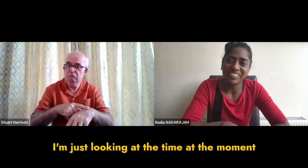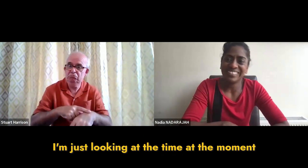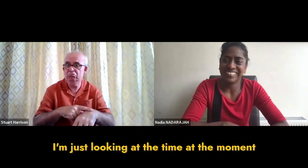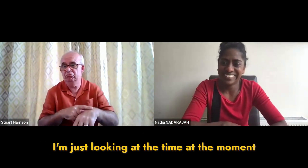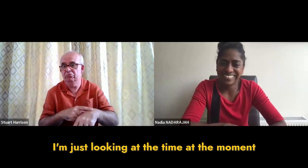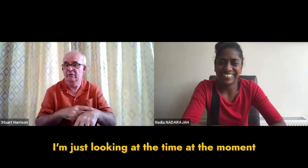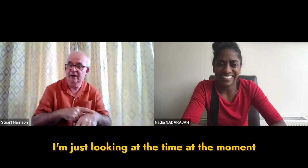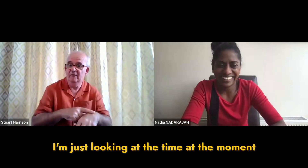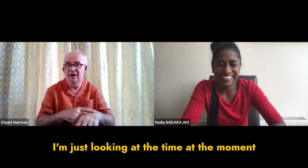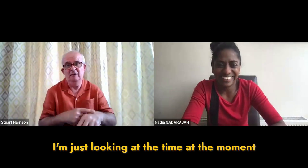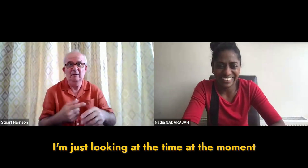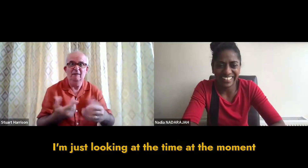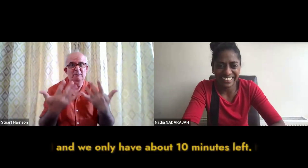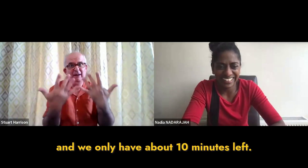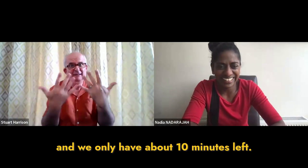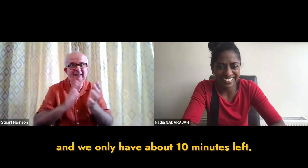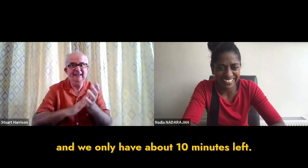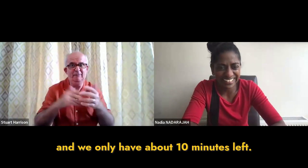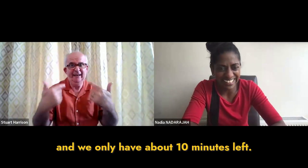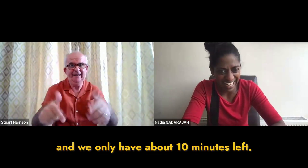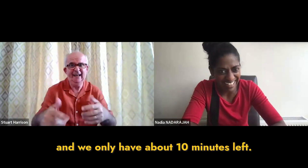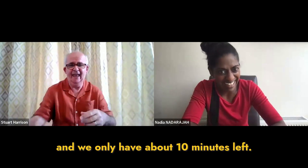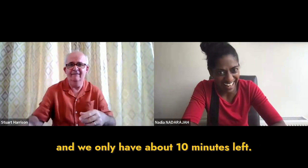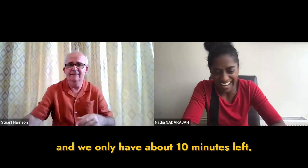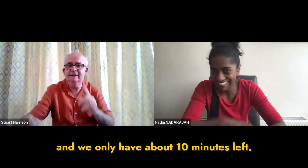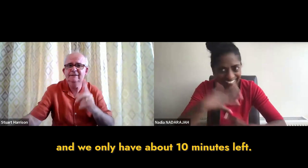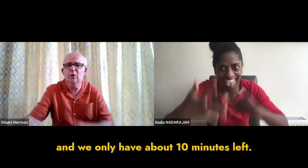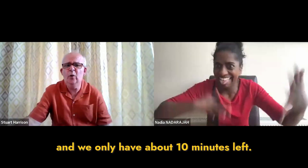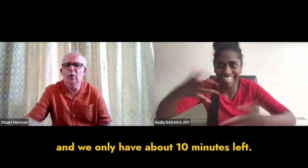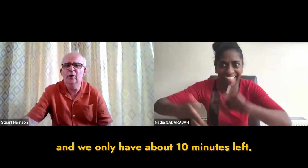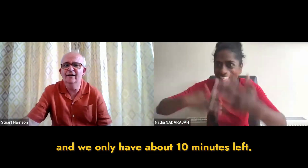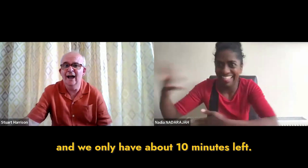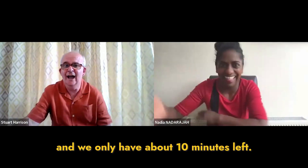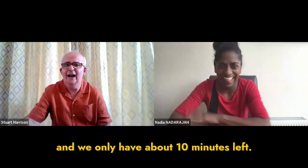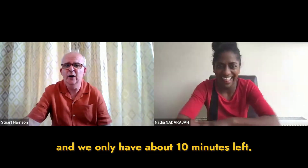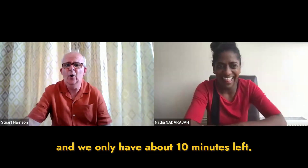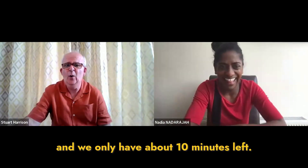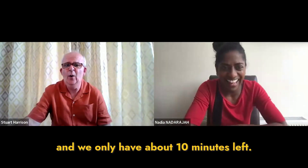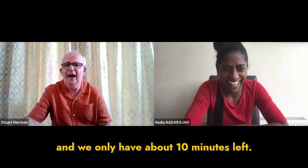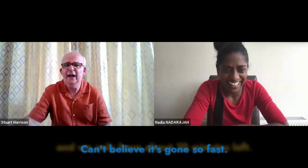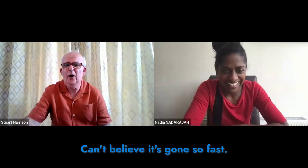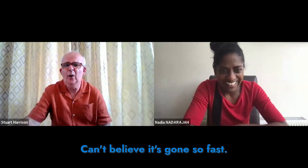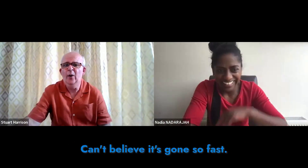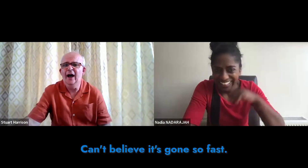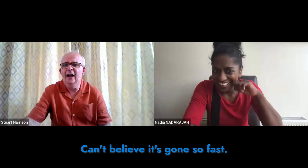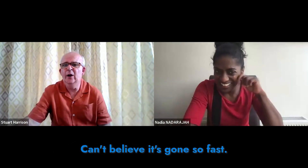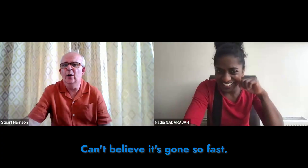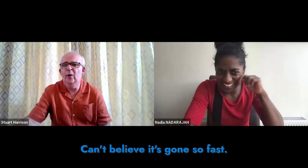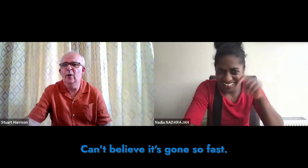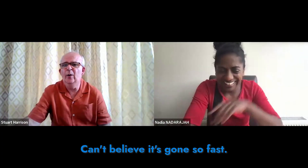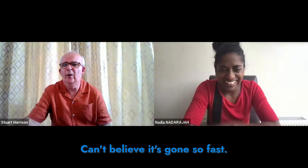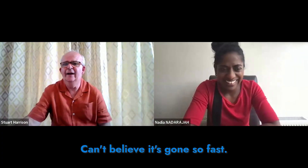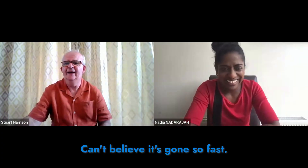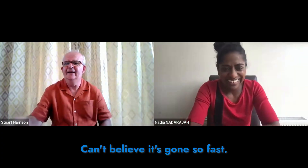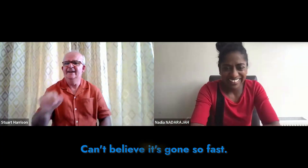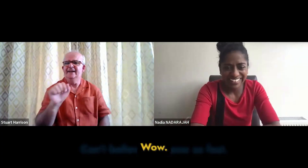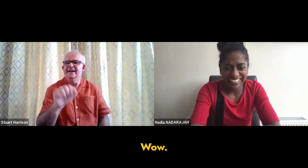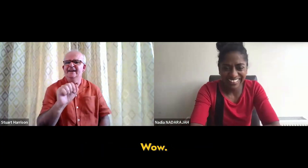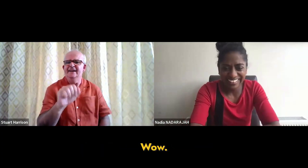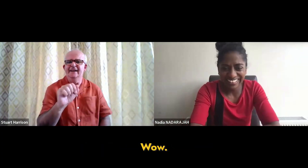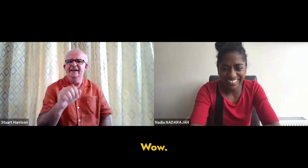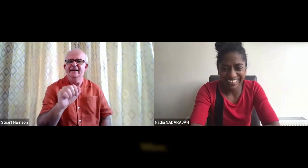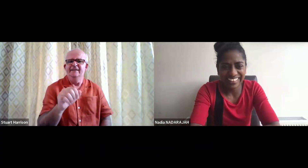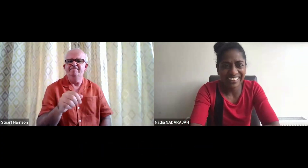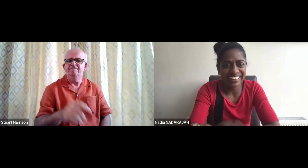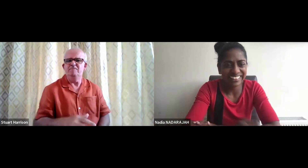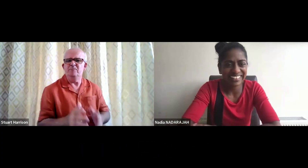just looking at the time at the moment, and we only have about 10 minutes left. Can't believe it's gone so Wow. fast.